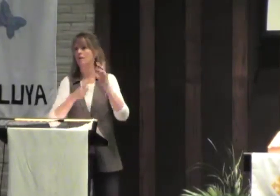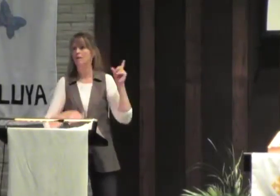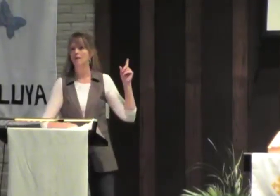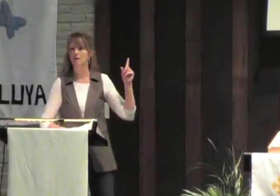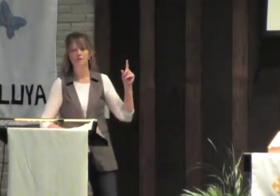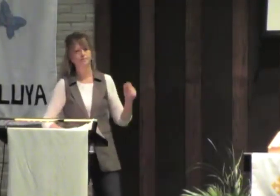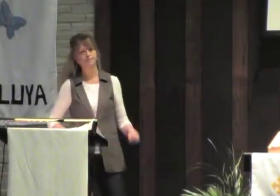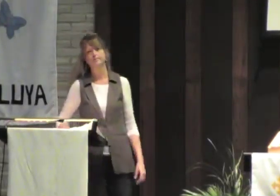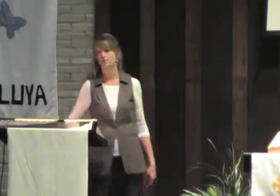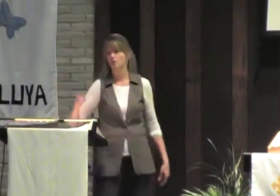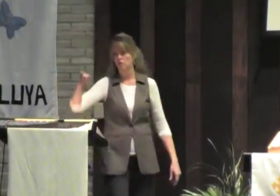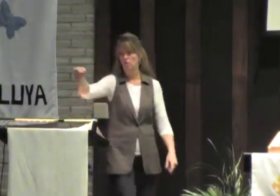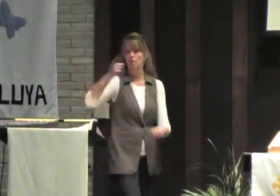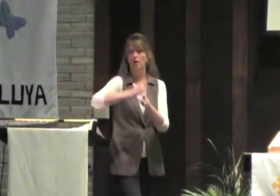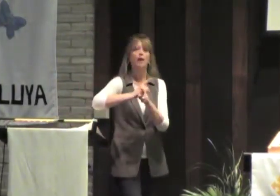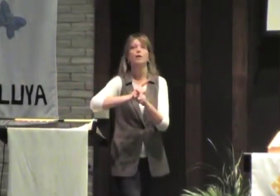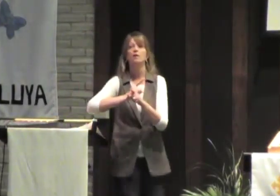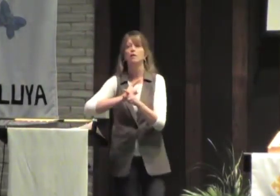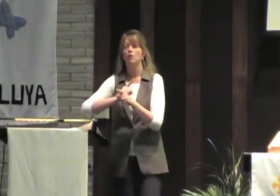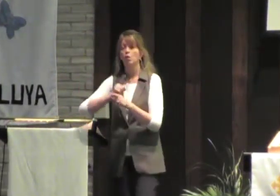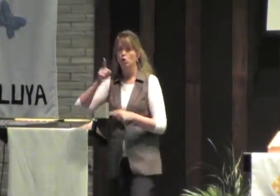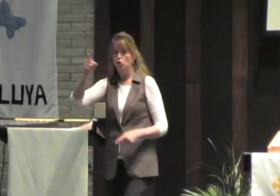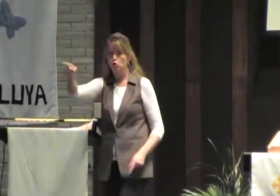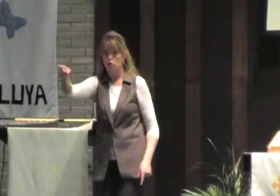What does that mean? You're right.